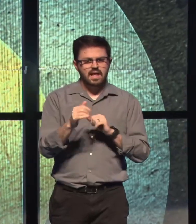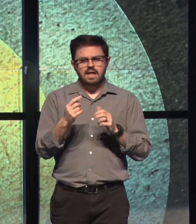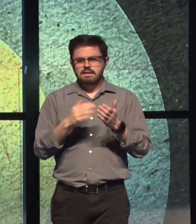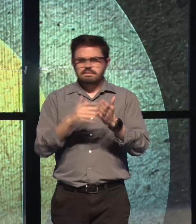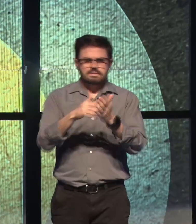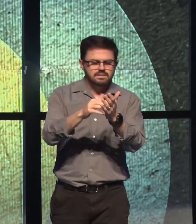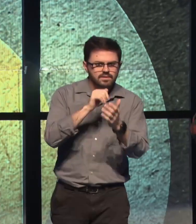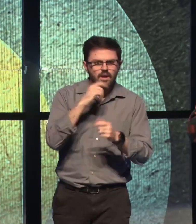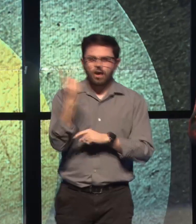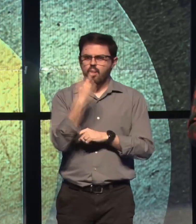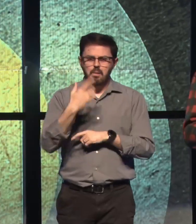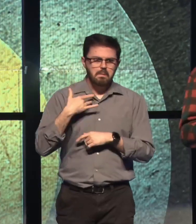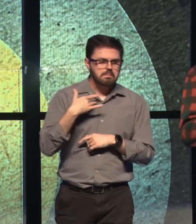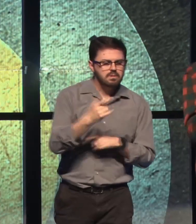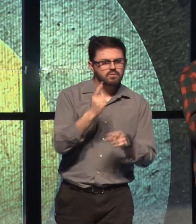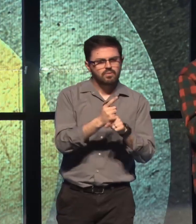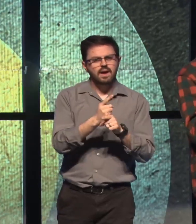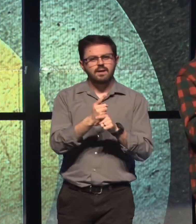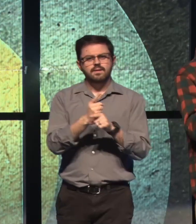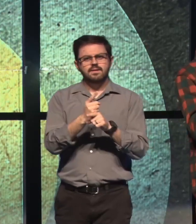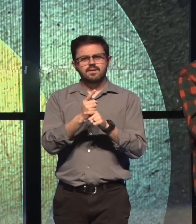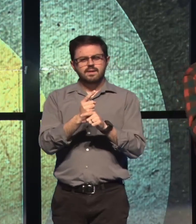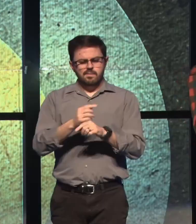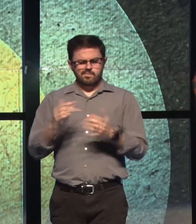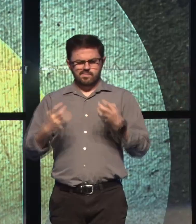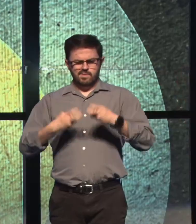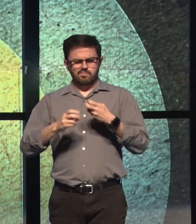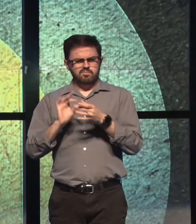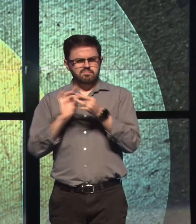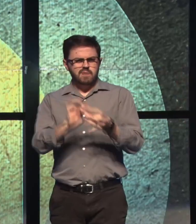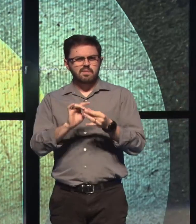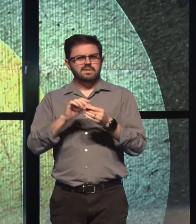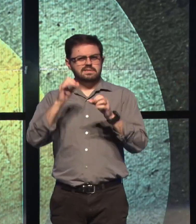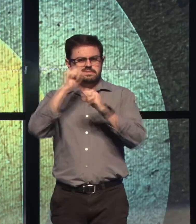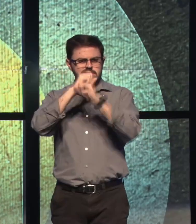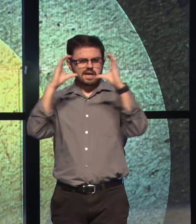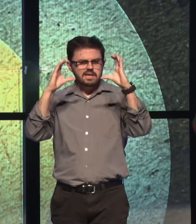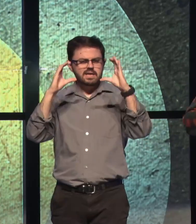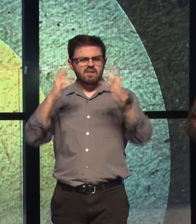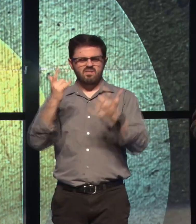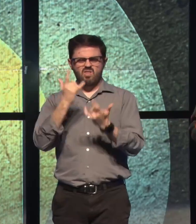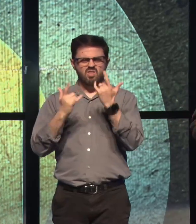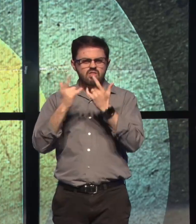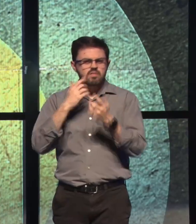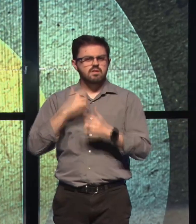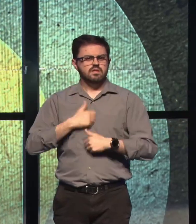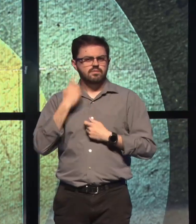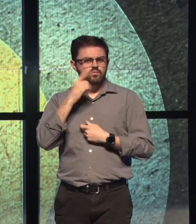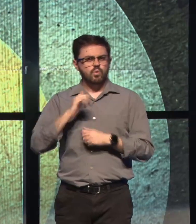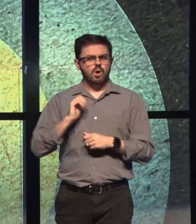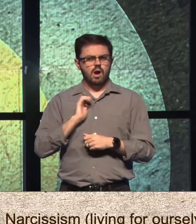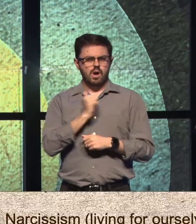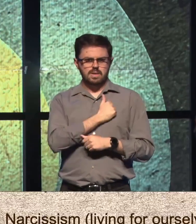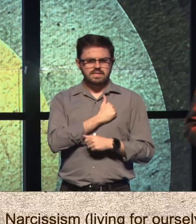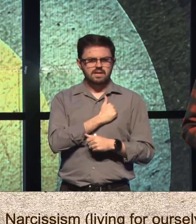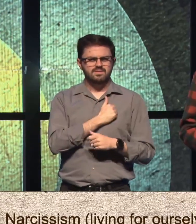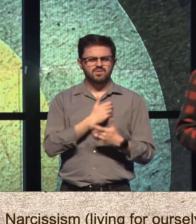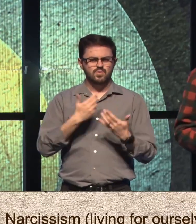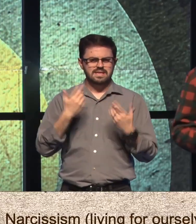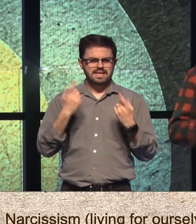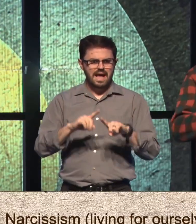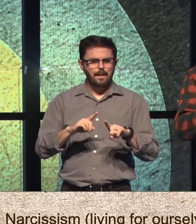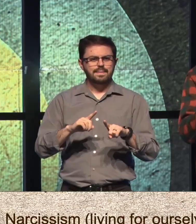right? And narcissism, here's the problem with this idea of living for ourselves. At the end of the day, it isolates